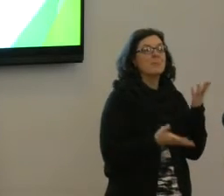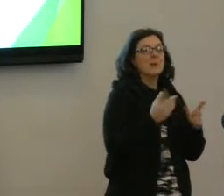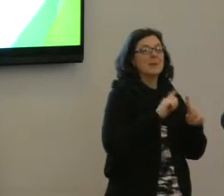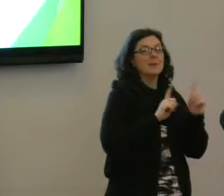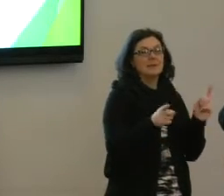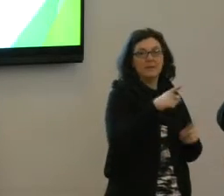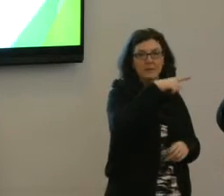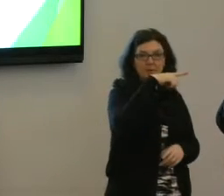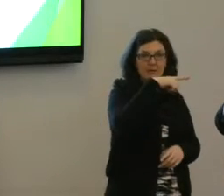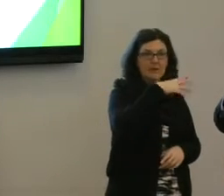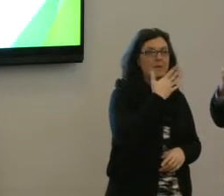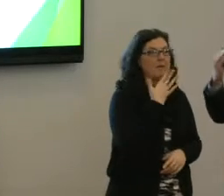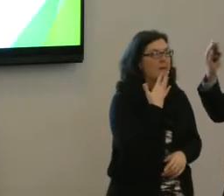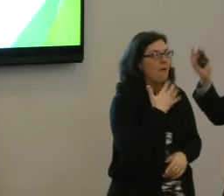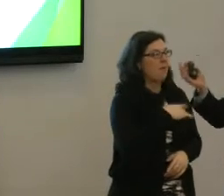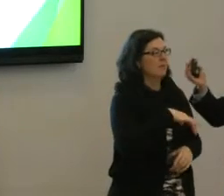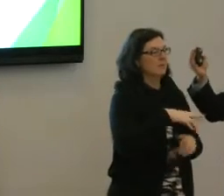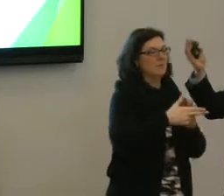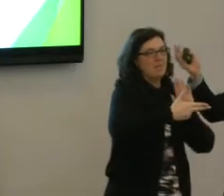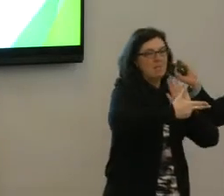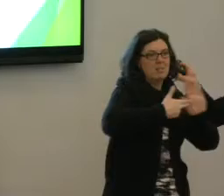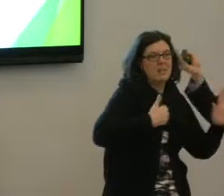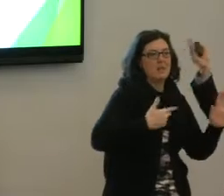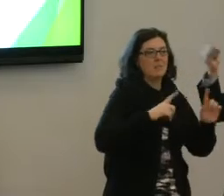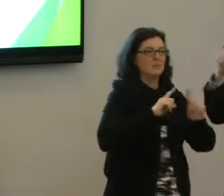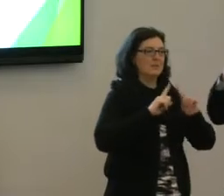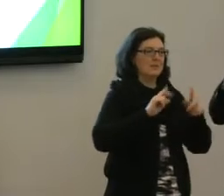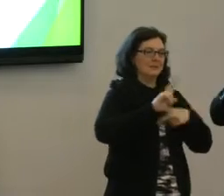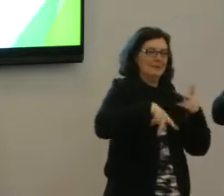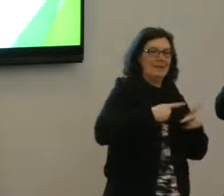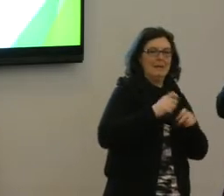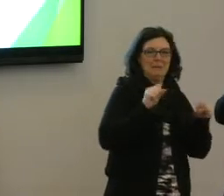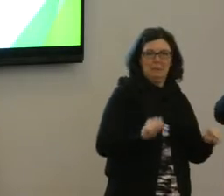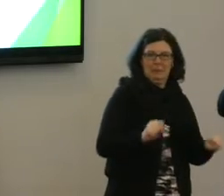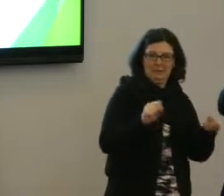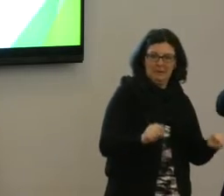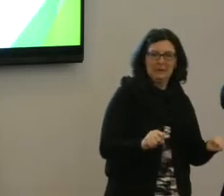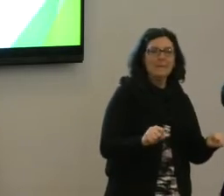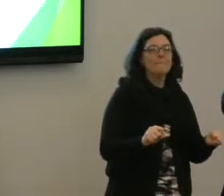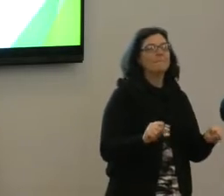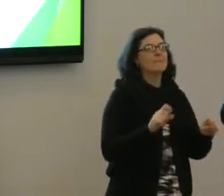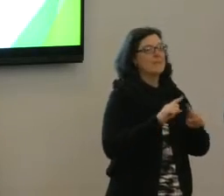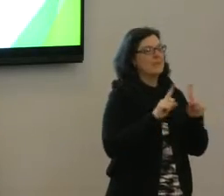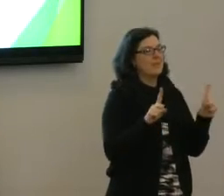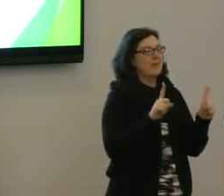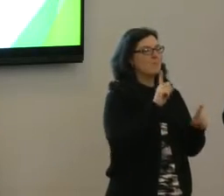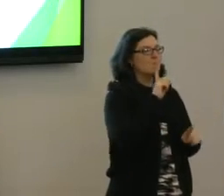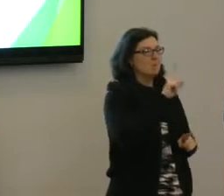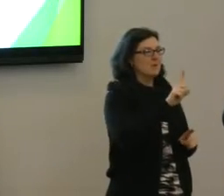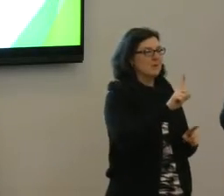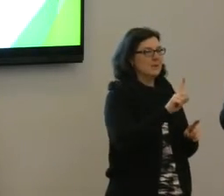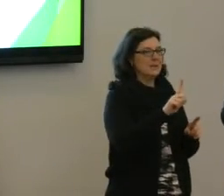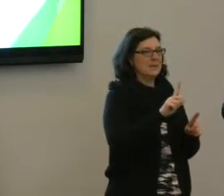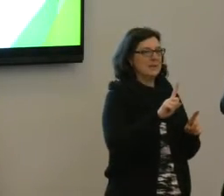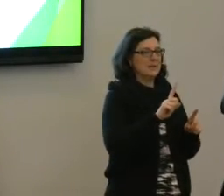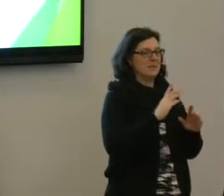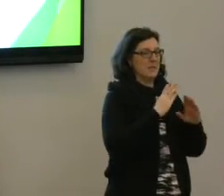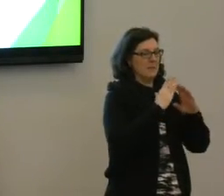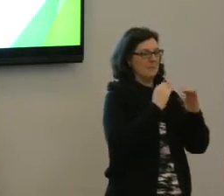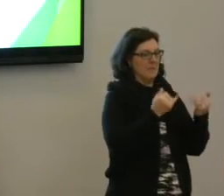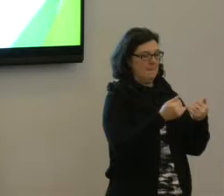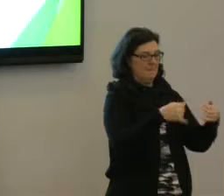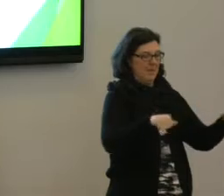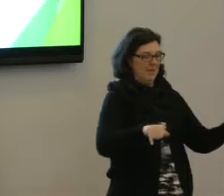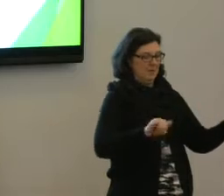color or a different label or a different kind of ability or whatever that kind of pushes that kind of boundary and says, what kind